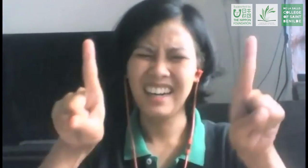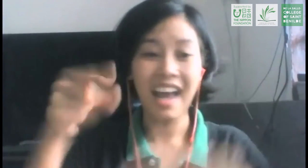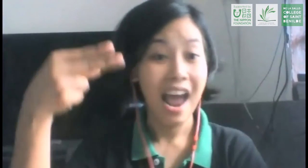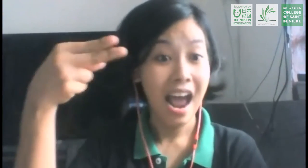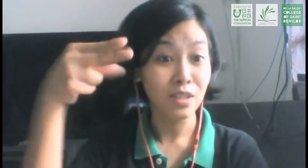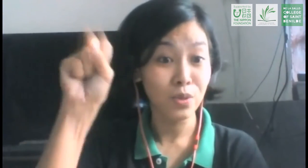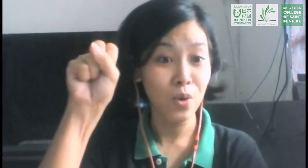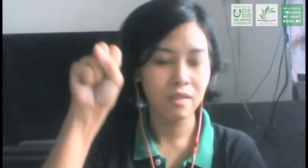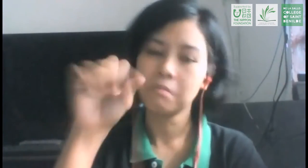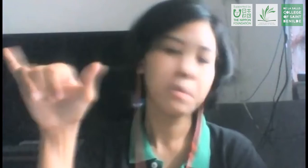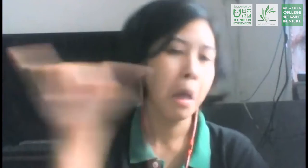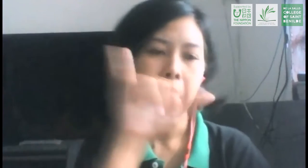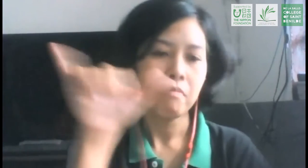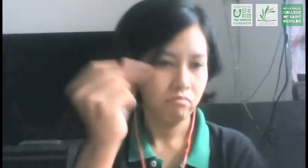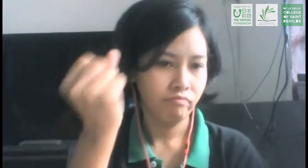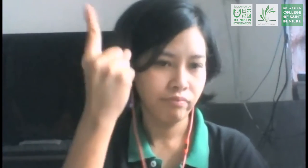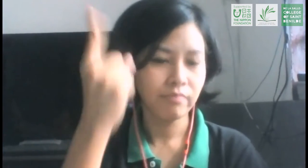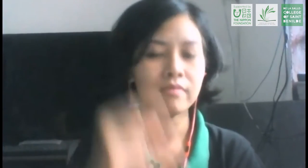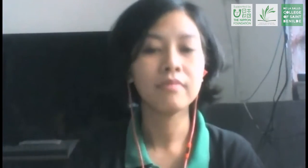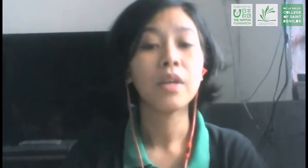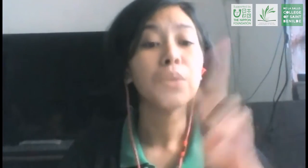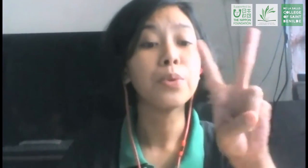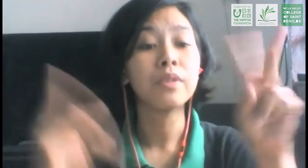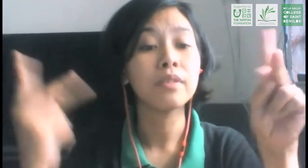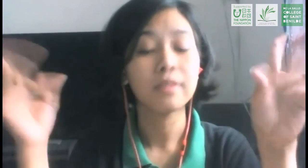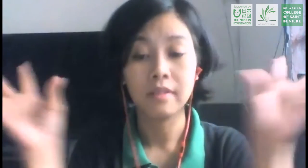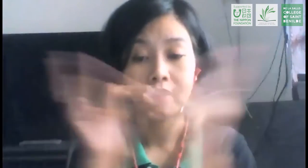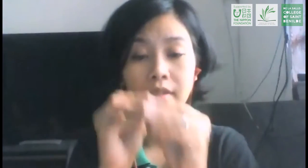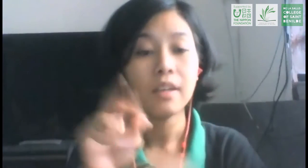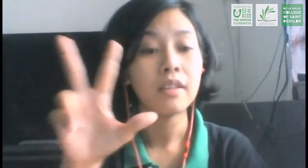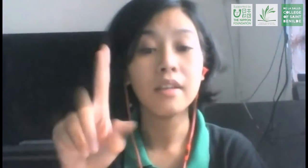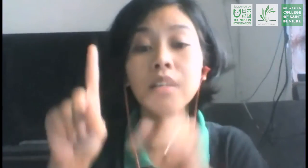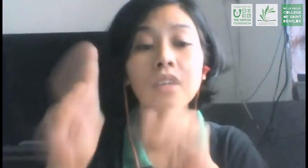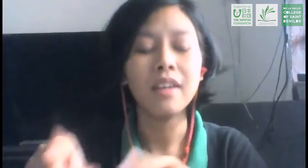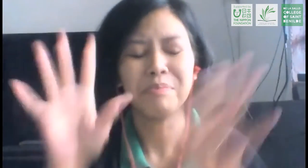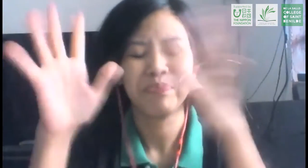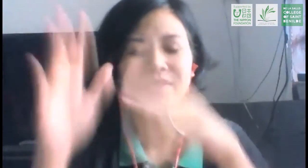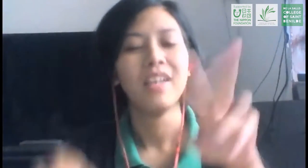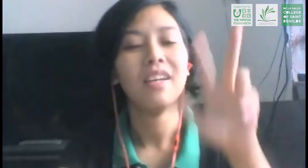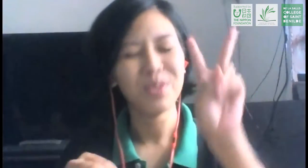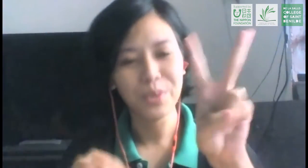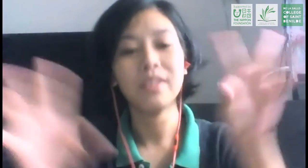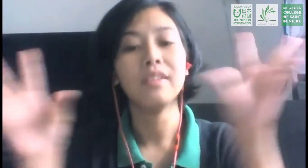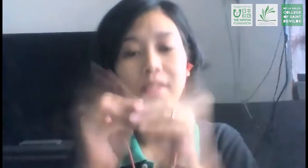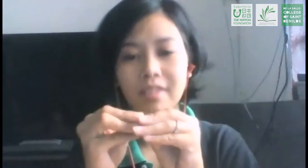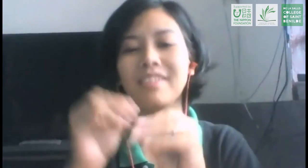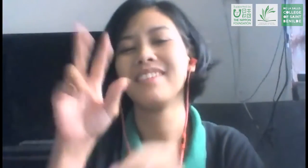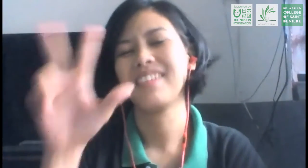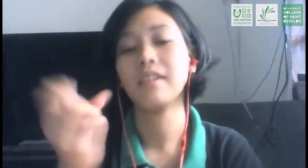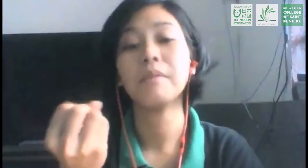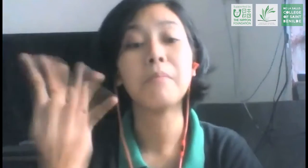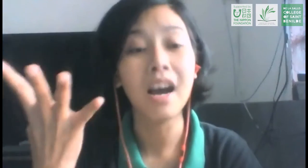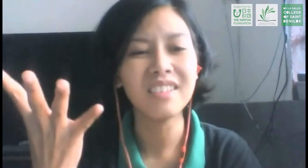uh, it looks like it's like there's a dynamic there, but in high school, I think you would do the same thing.